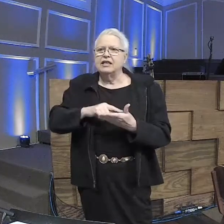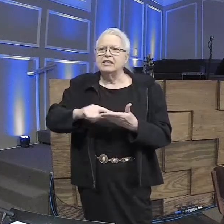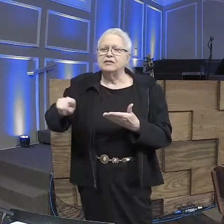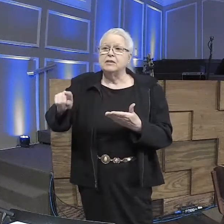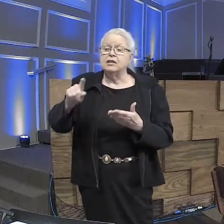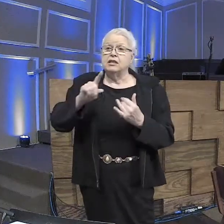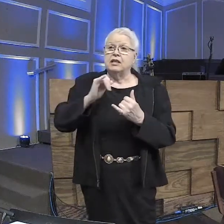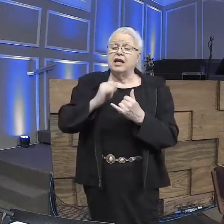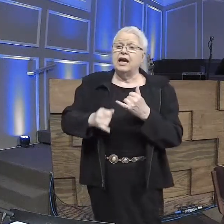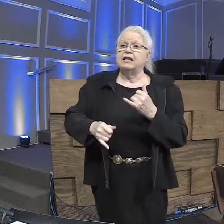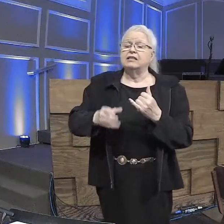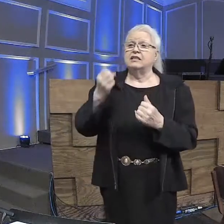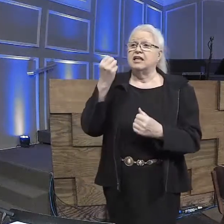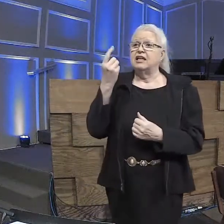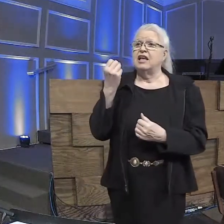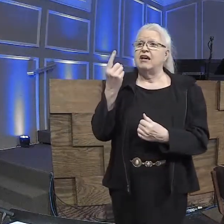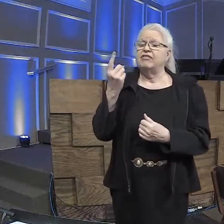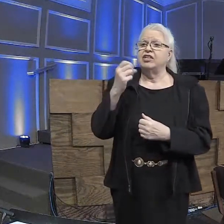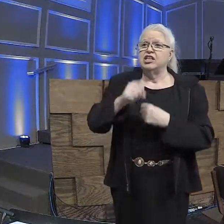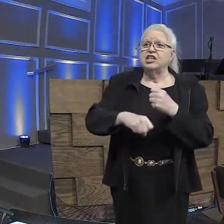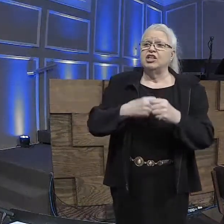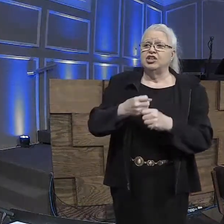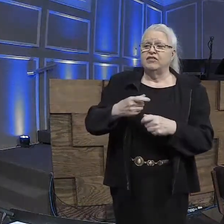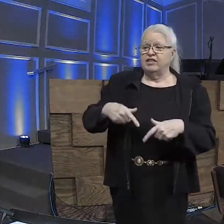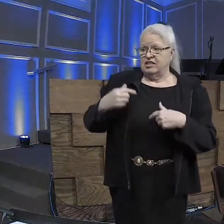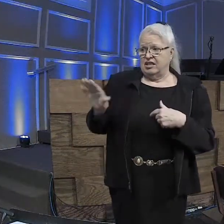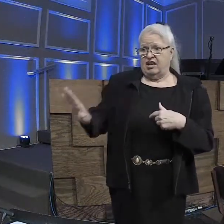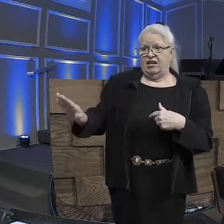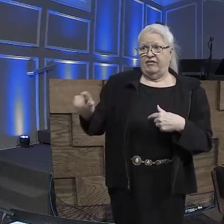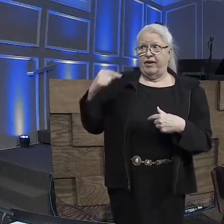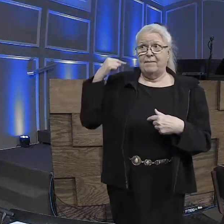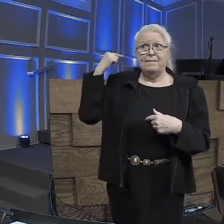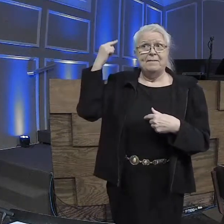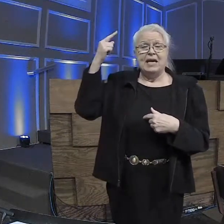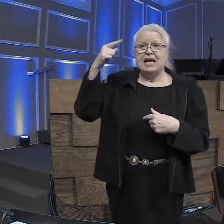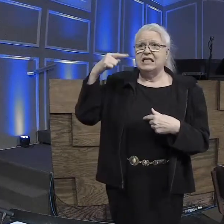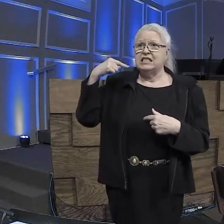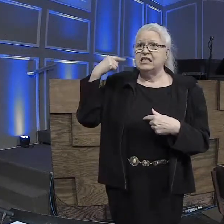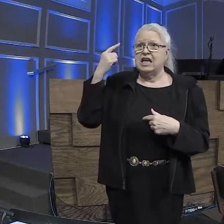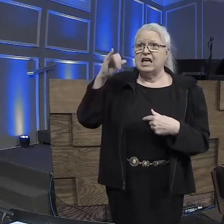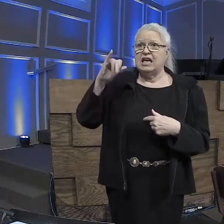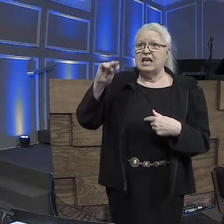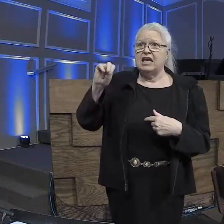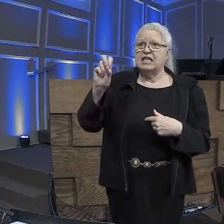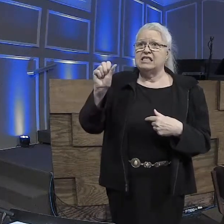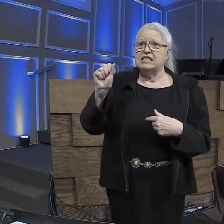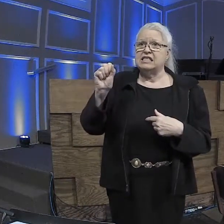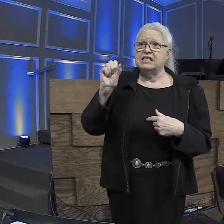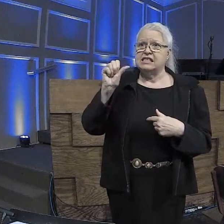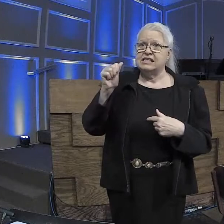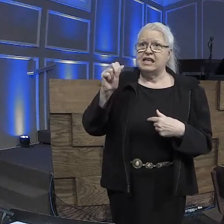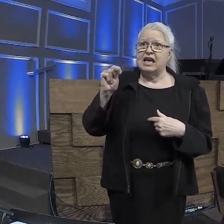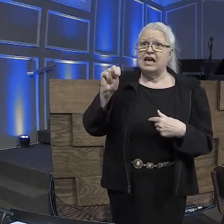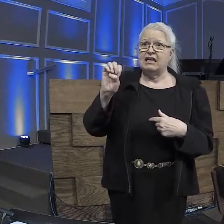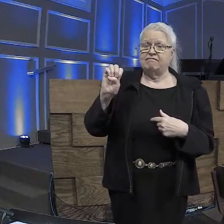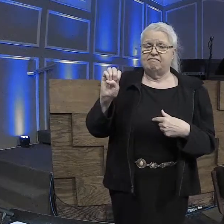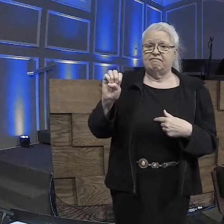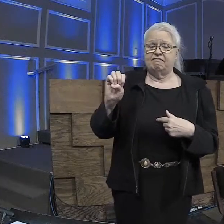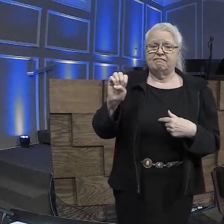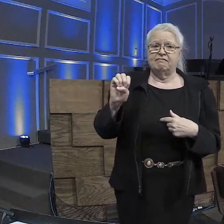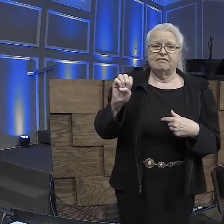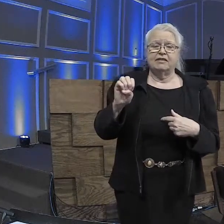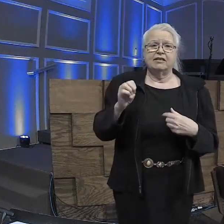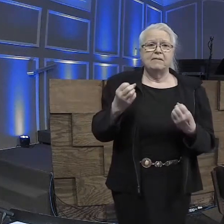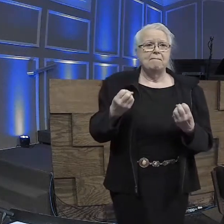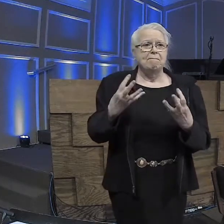insane. And I'm just telling you today, you lose your belief in God, you'll be a little crazy too. Still, many